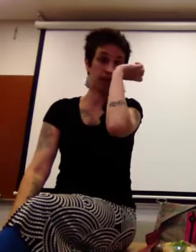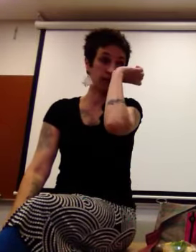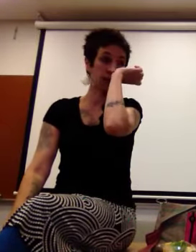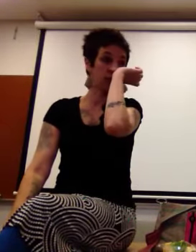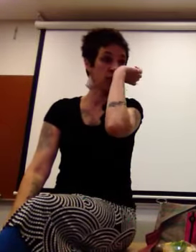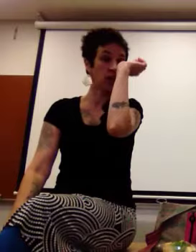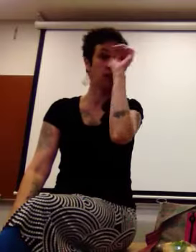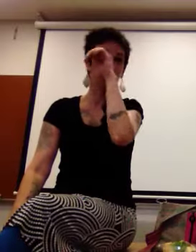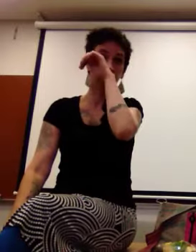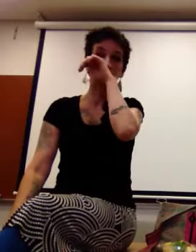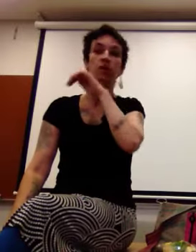HIV/AIDS educator,